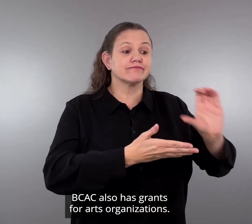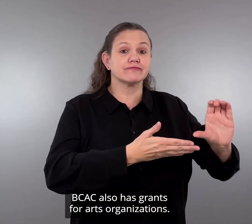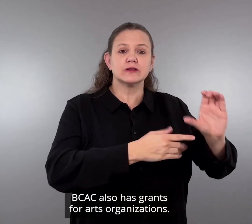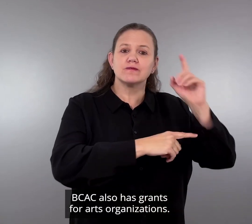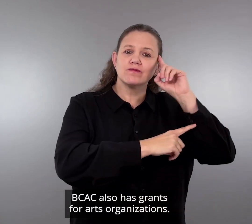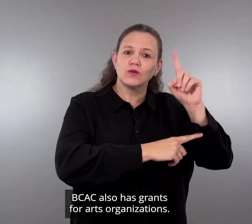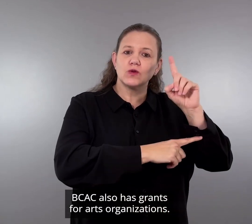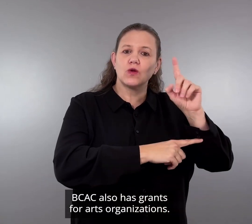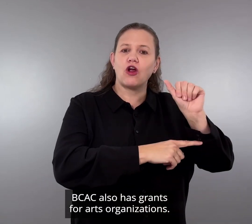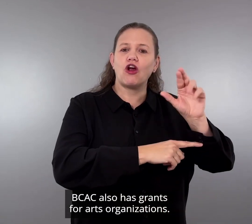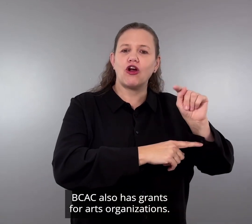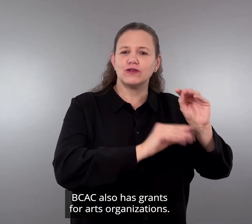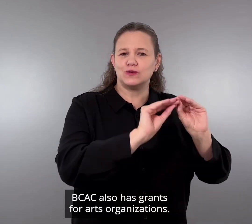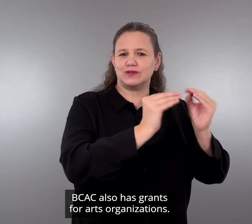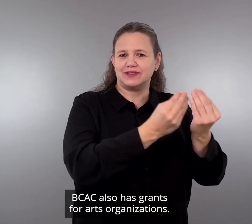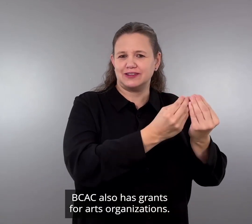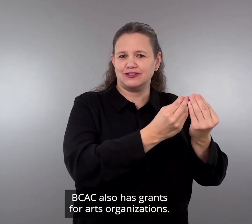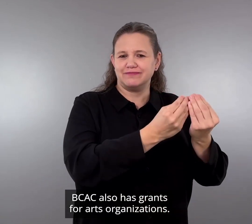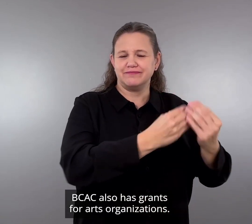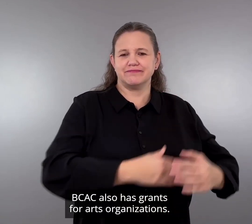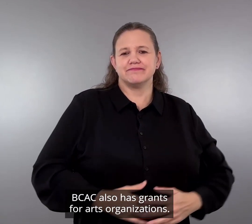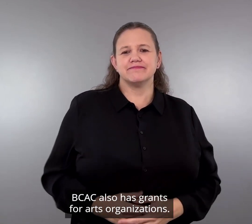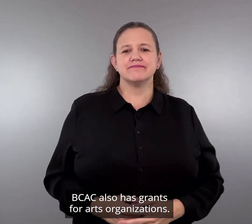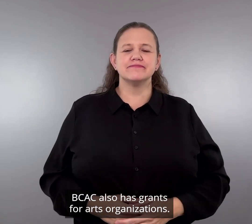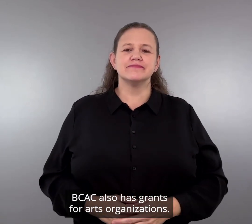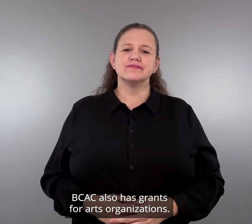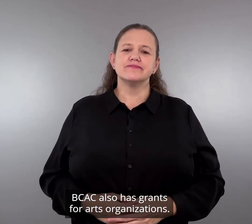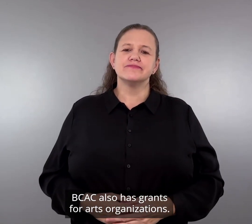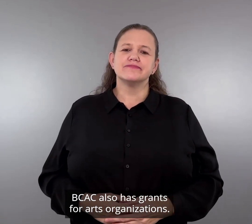BCAC also has grants for arts organizations.